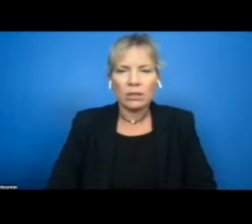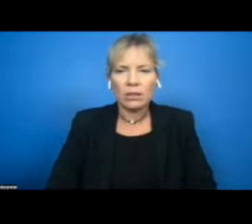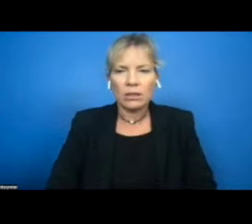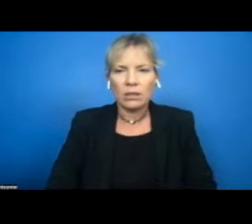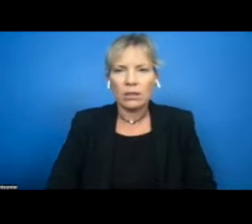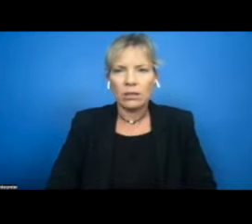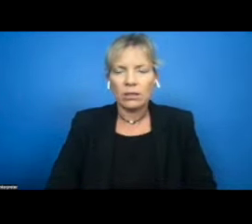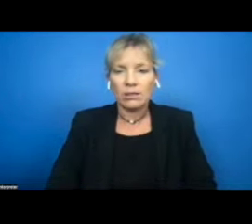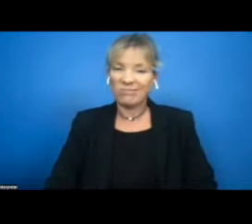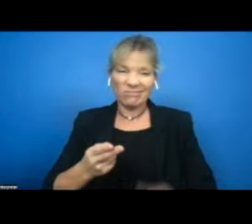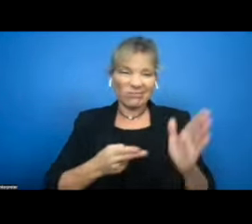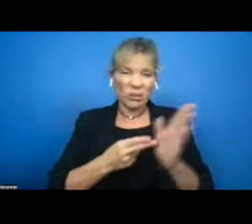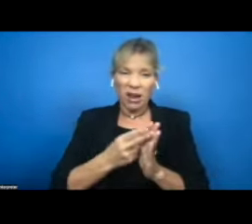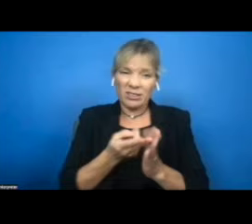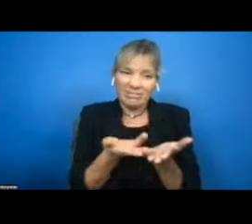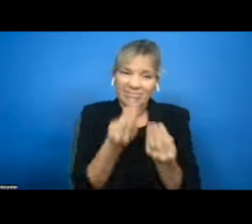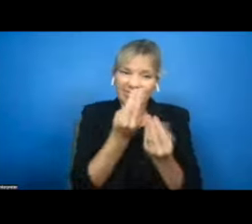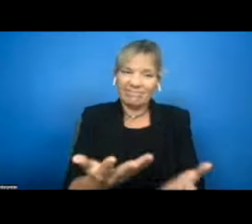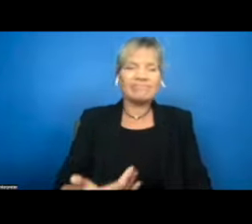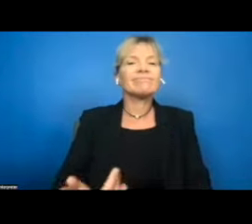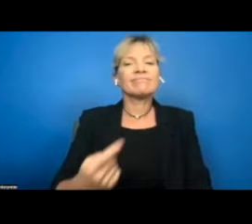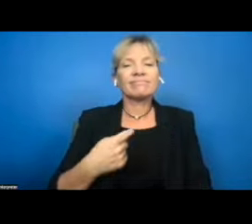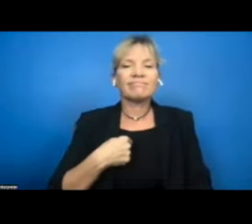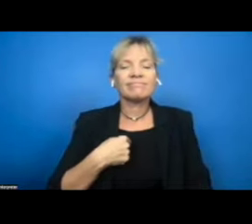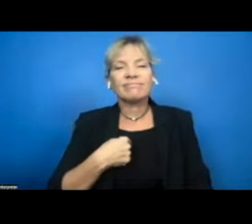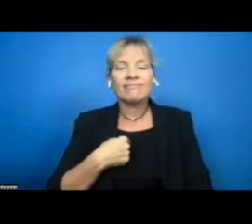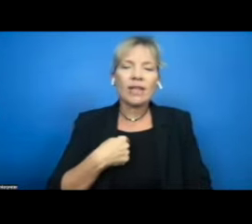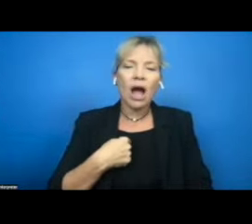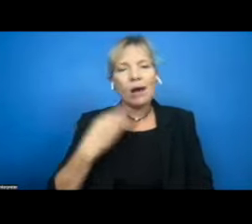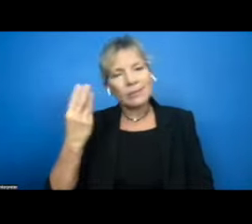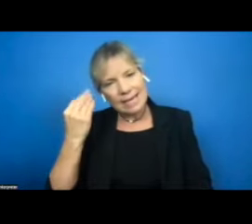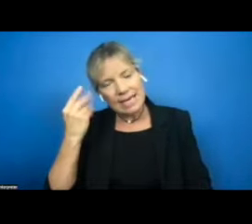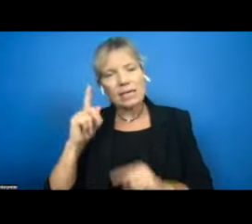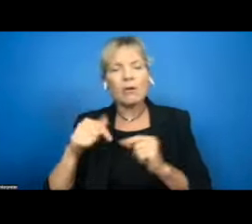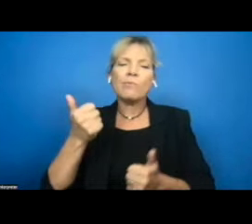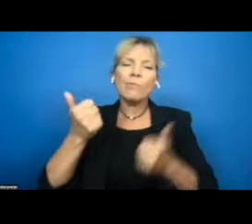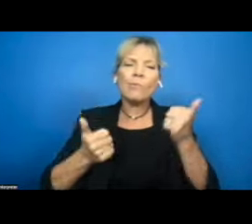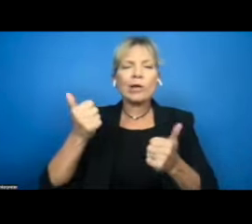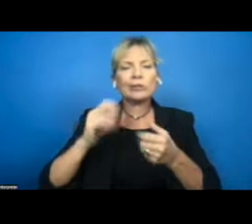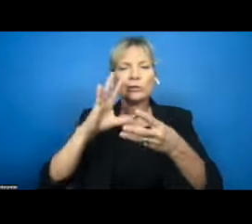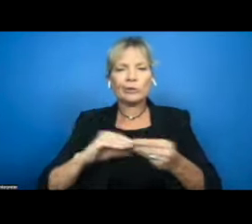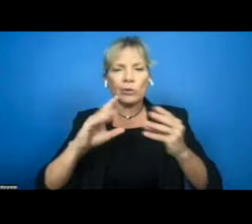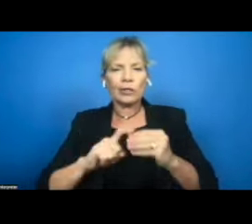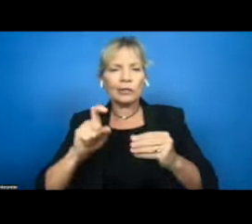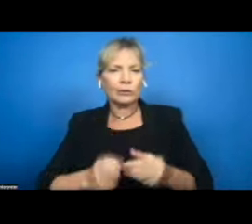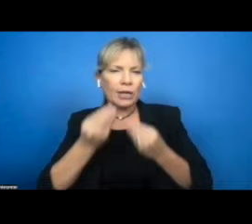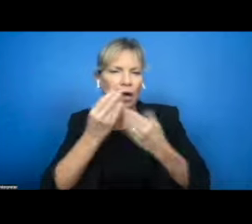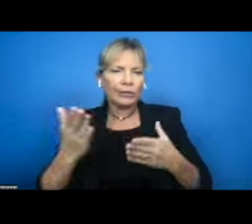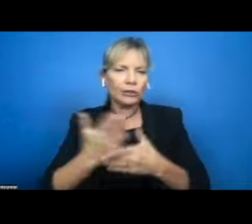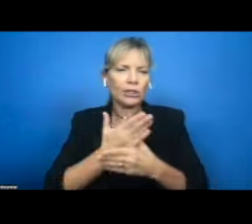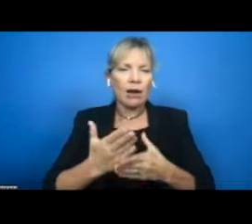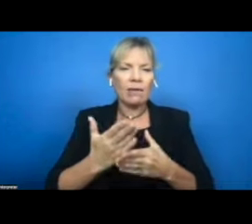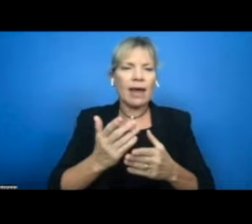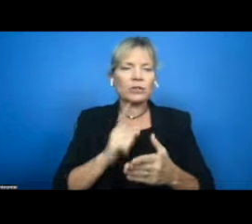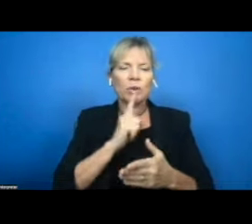To be very honest with you, I was thinking about which story could I share with you that is most